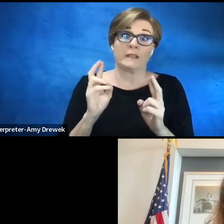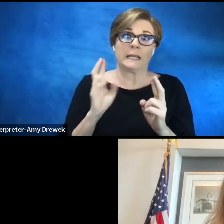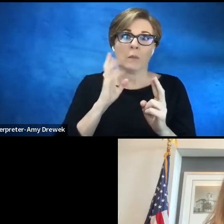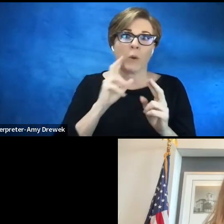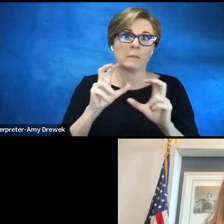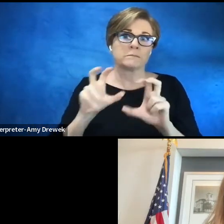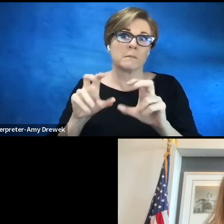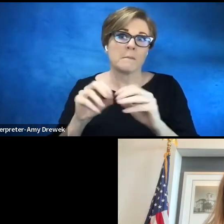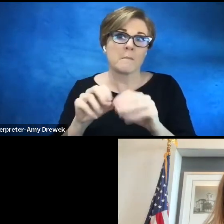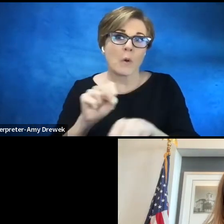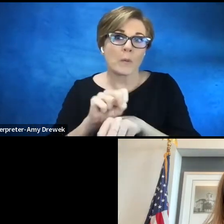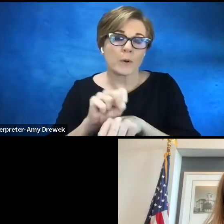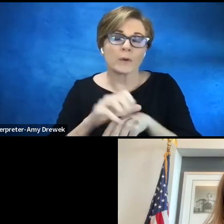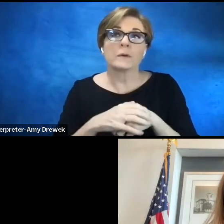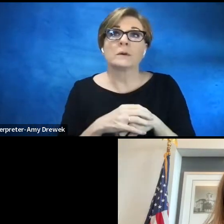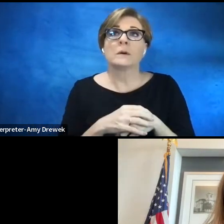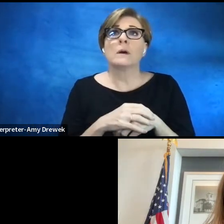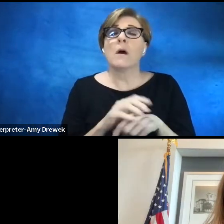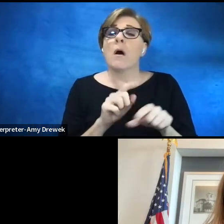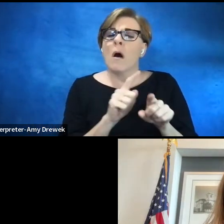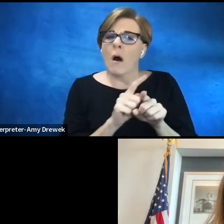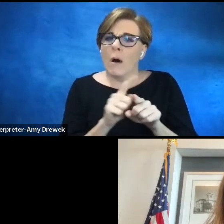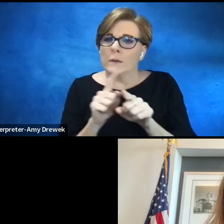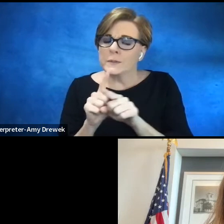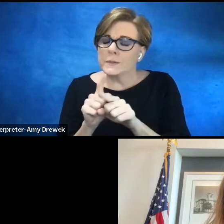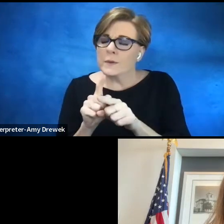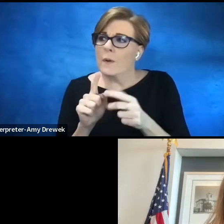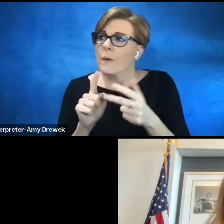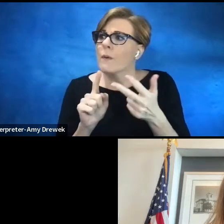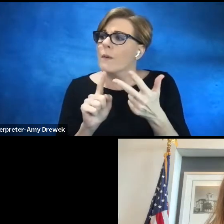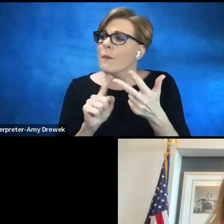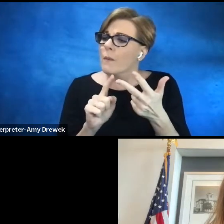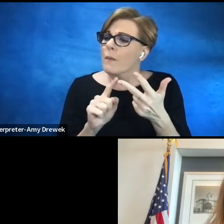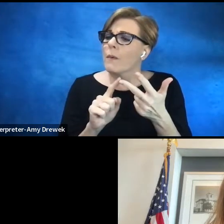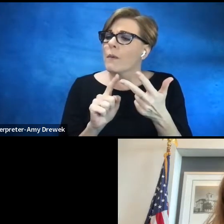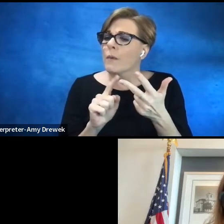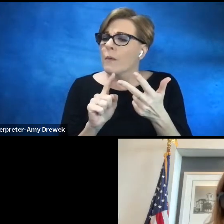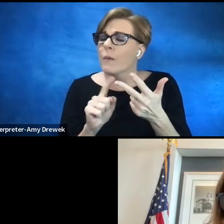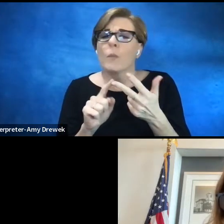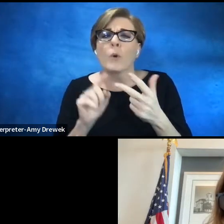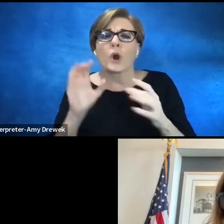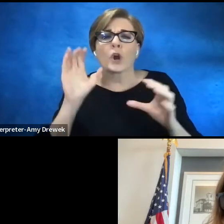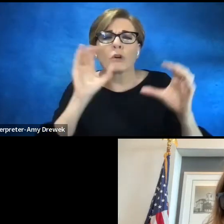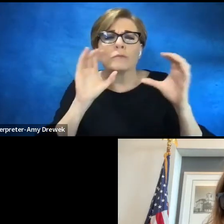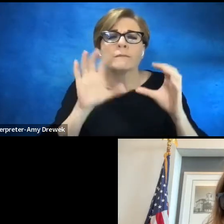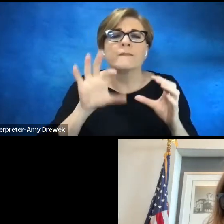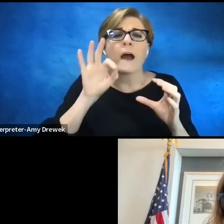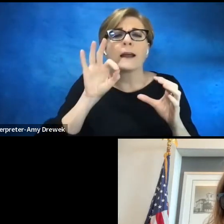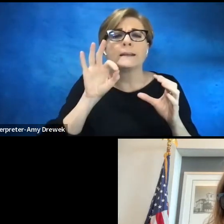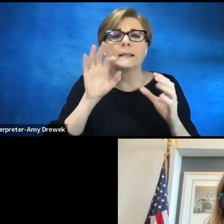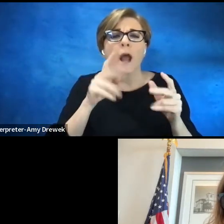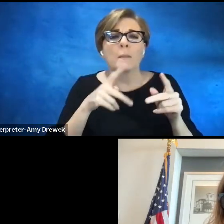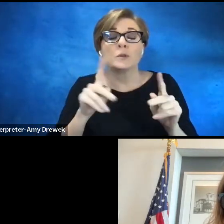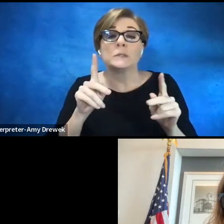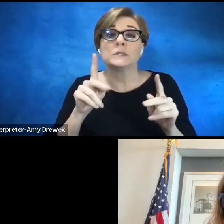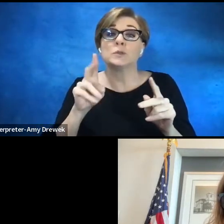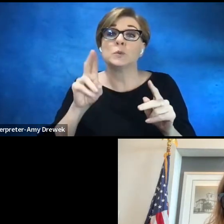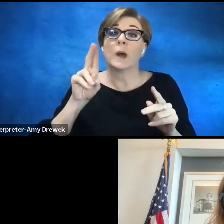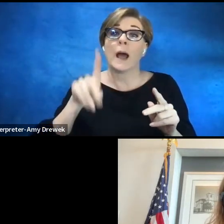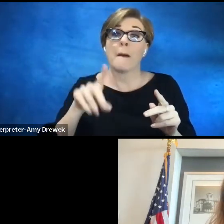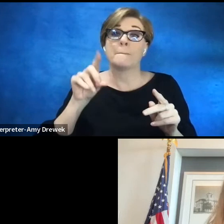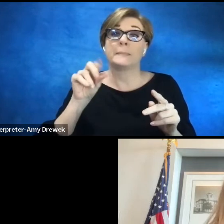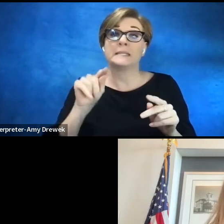We are also starting to find opportunities to update and revise